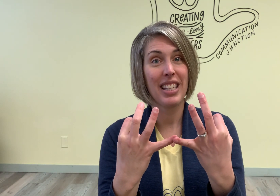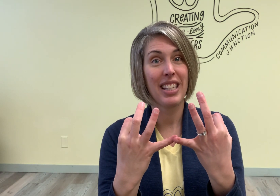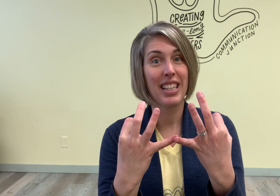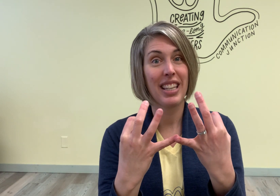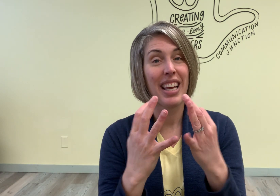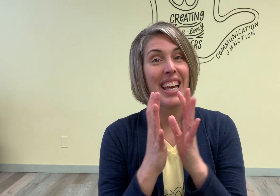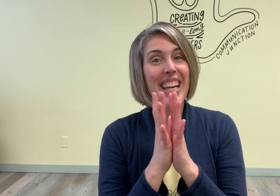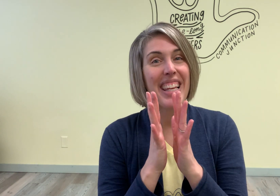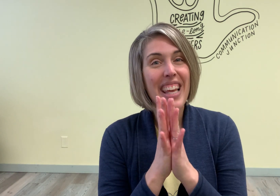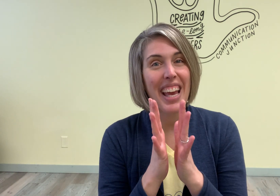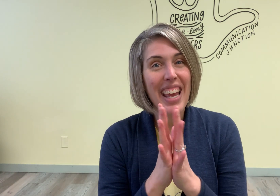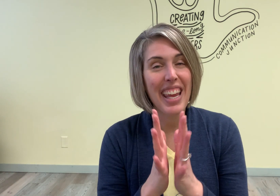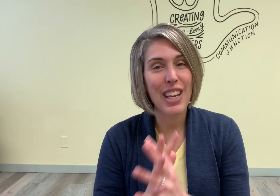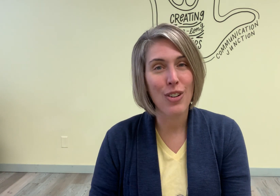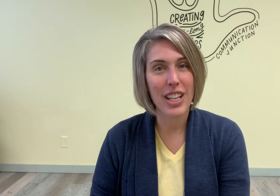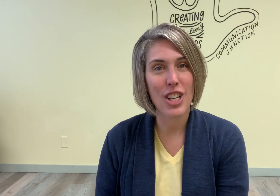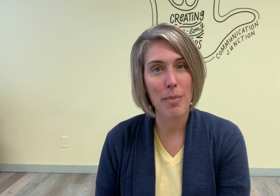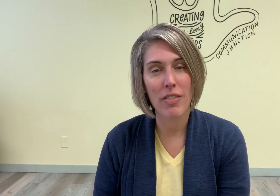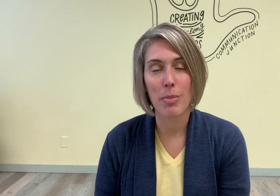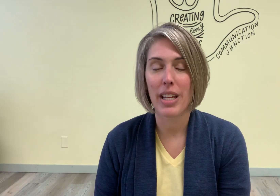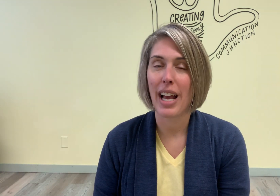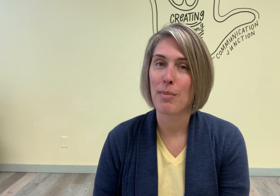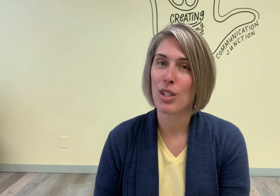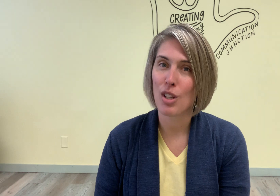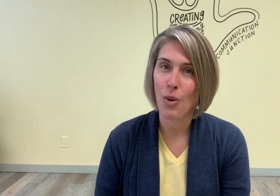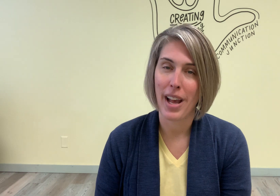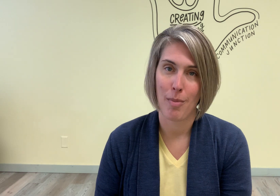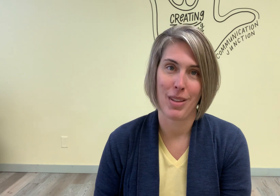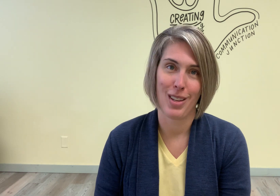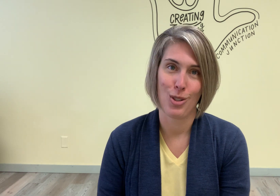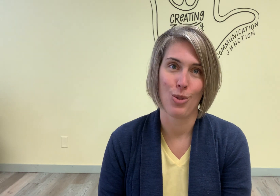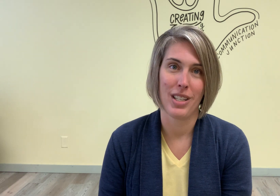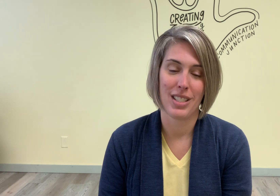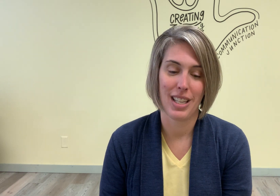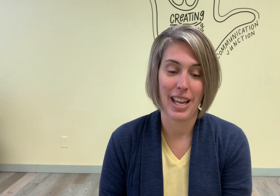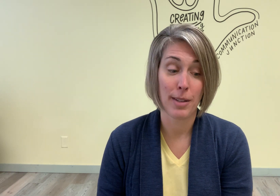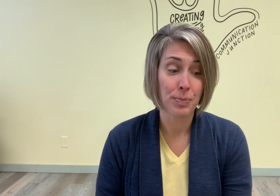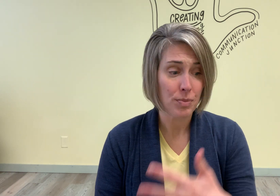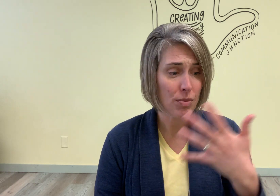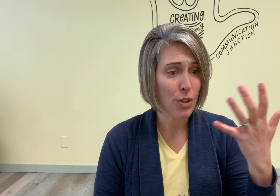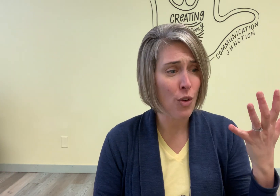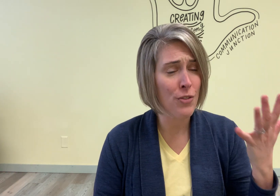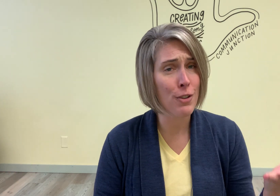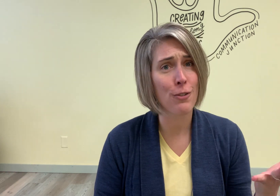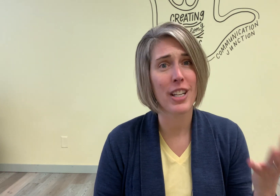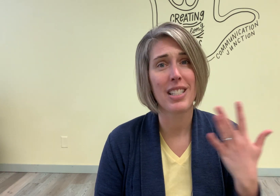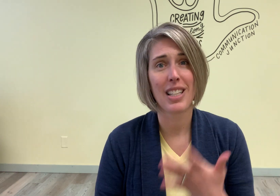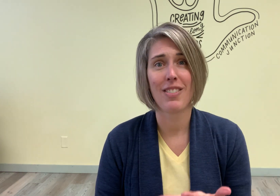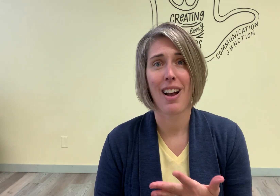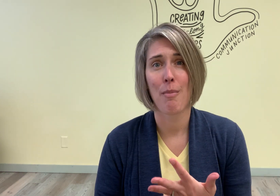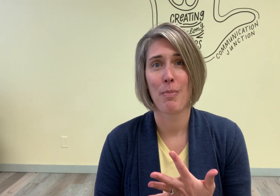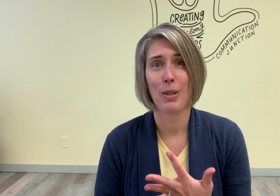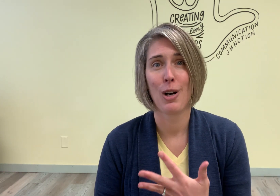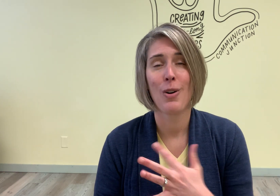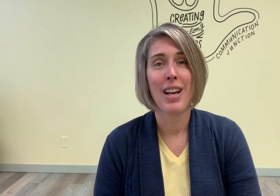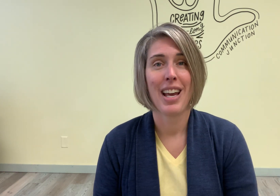family. Yay, great job everybody. I'm so happy that you joined us today. Feel free to leave a comment below and I